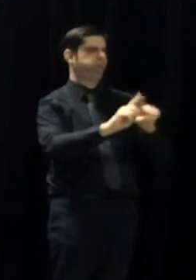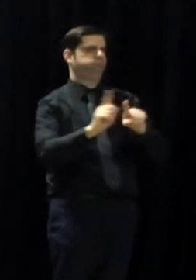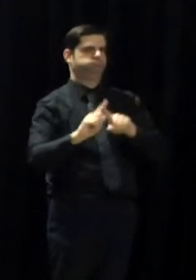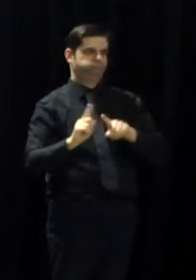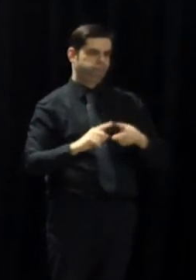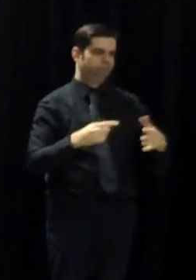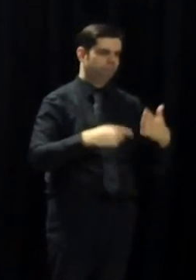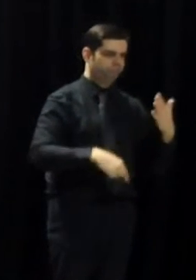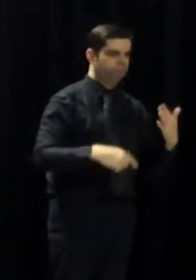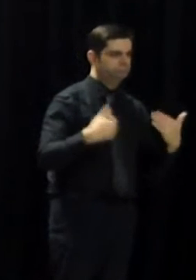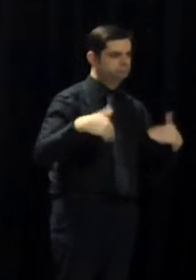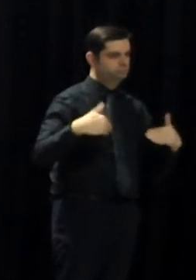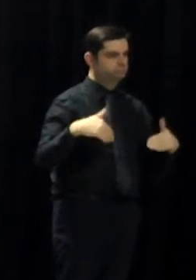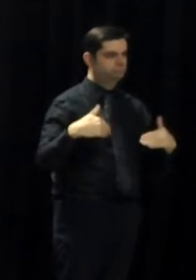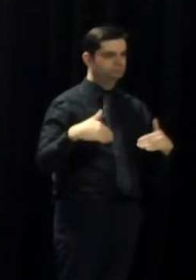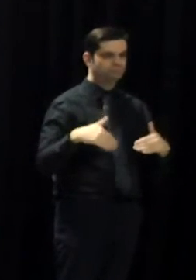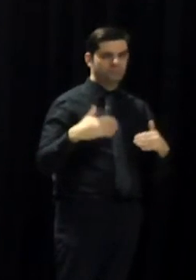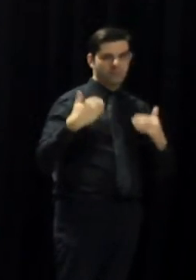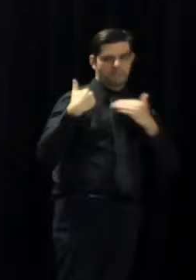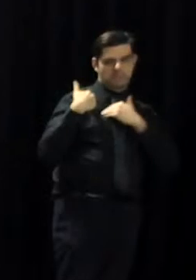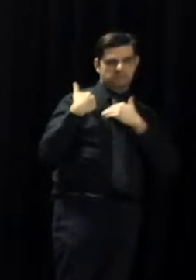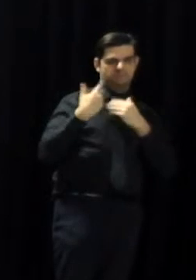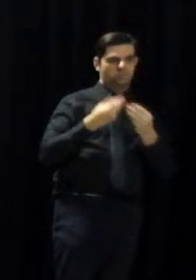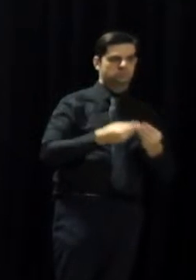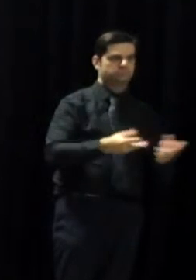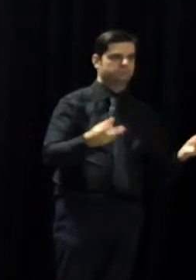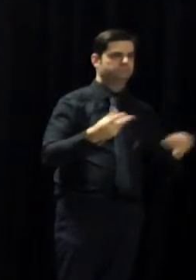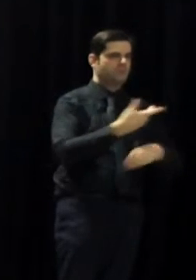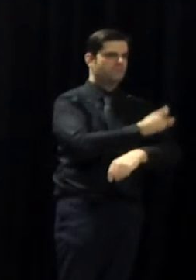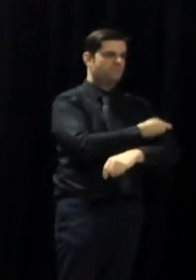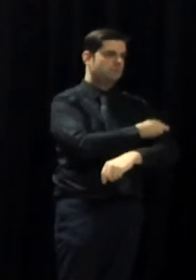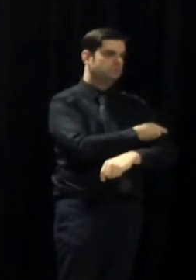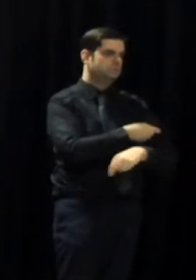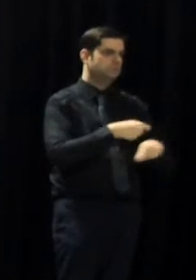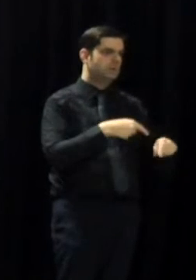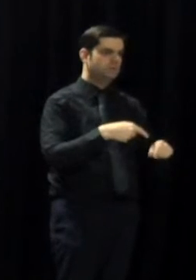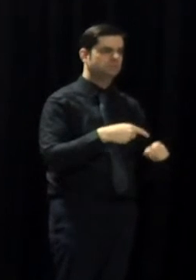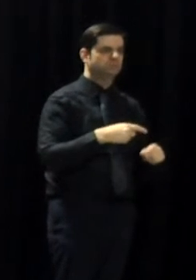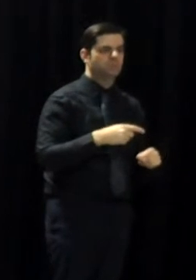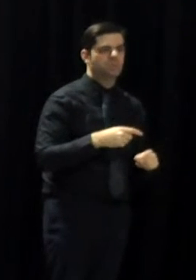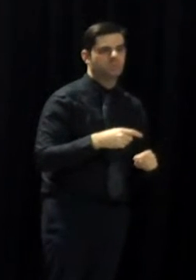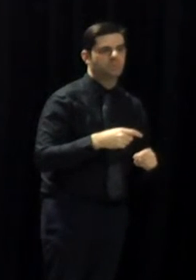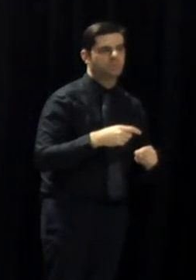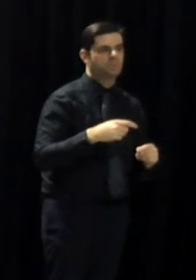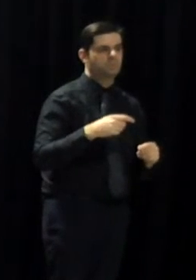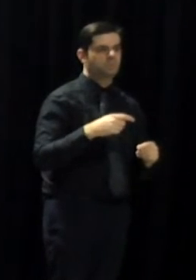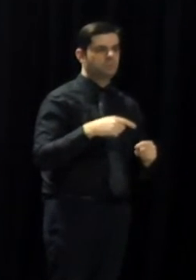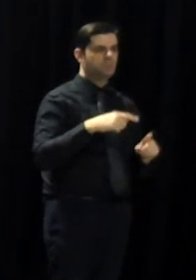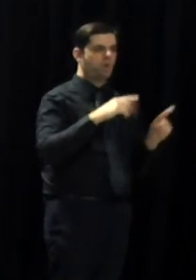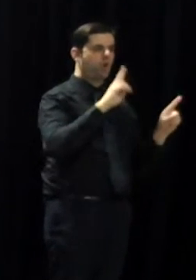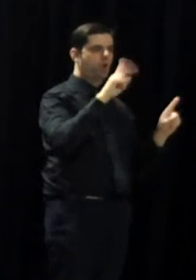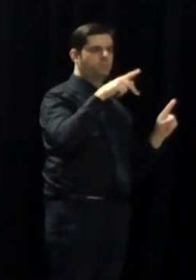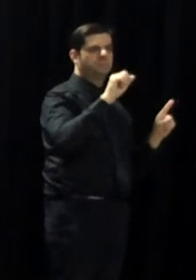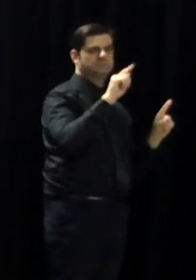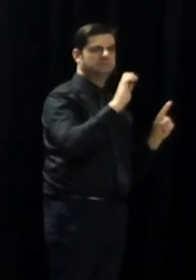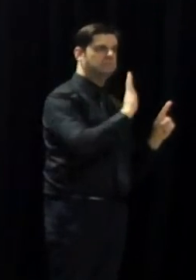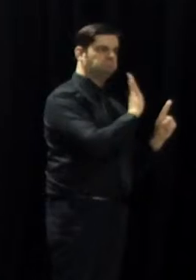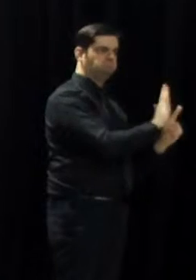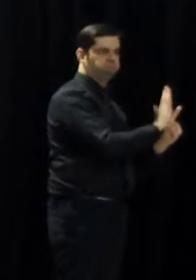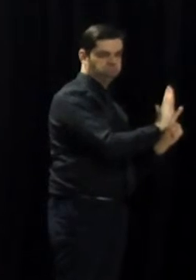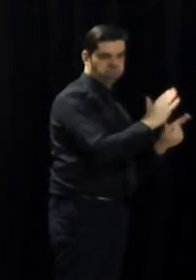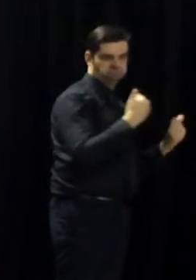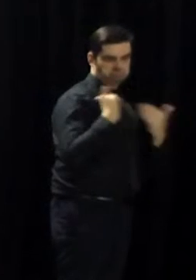to, upstate. And then from there, you figure out the rest of it. That's where you'll see your counties, your